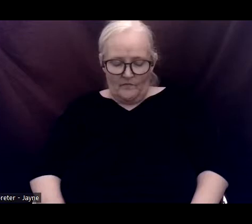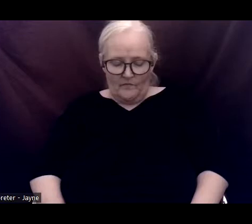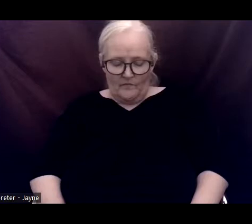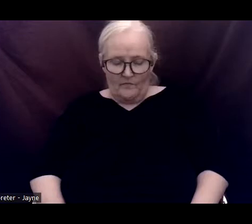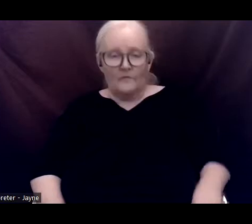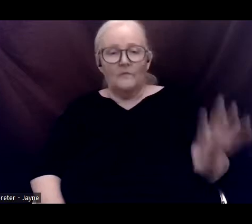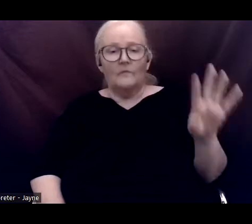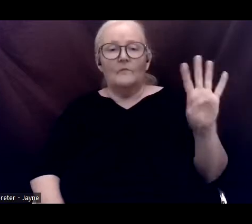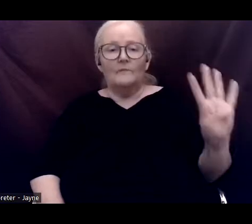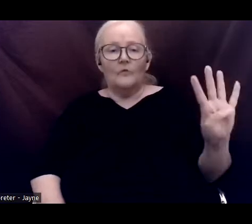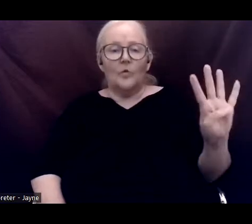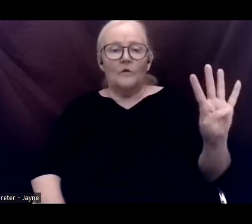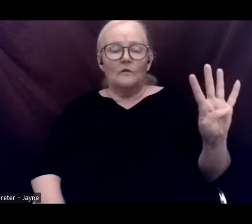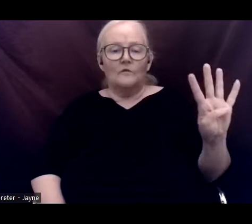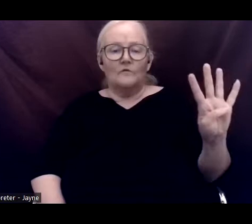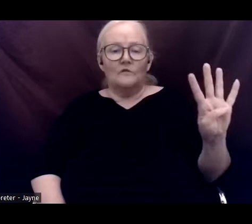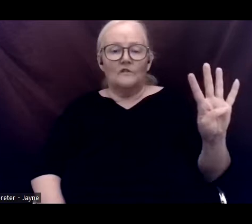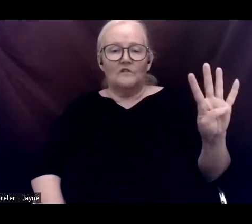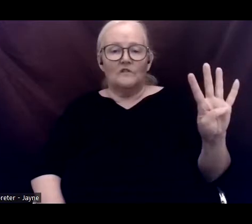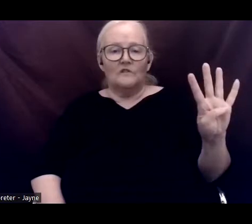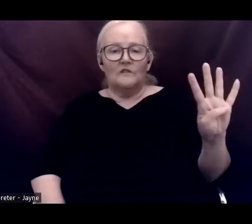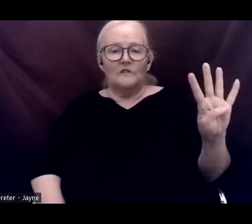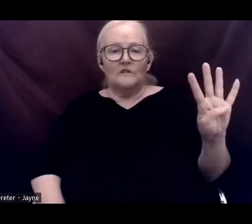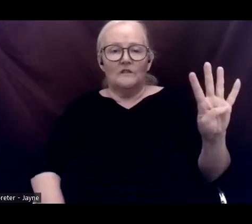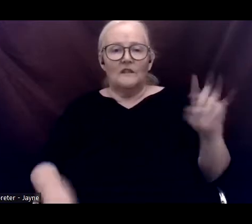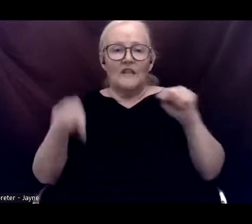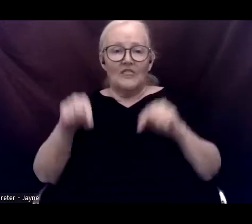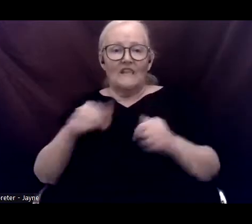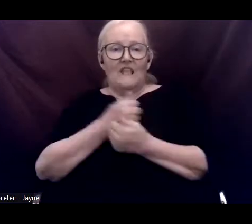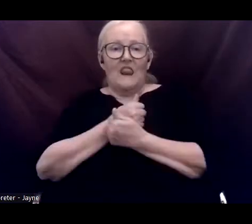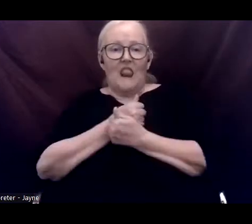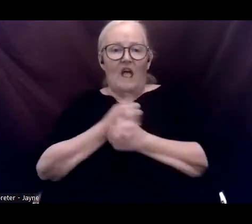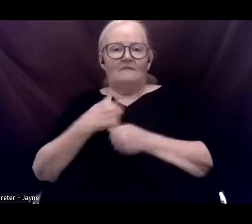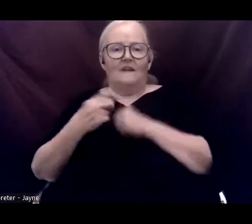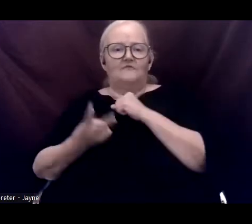By knot of four, this love I'll store.